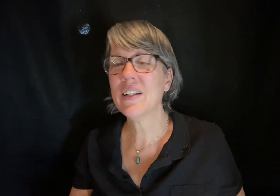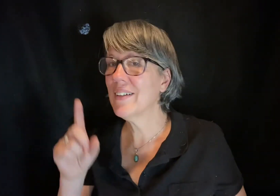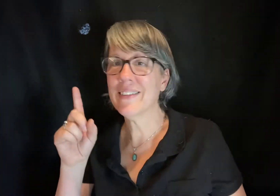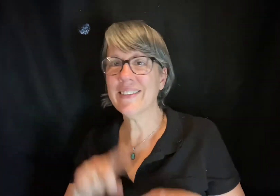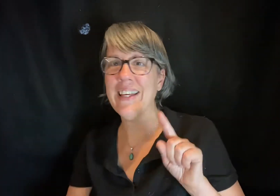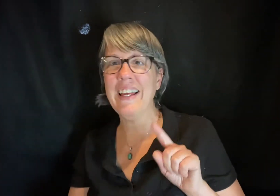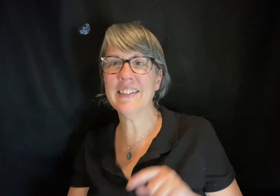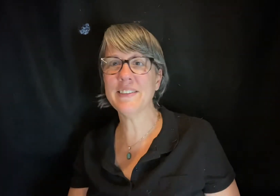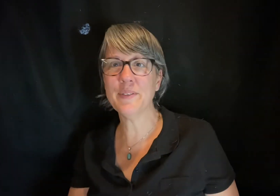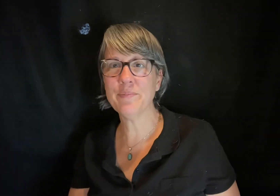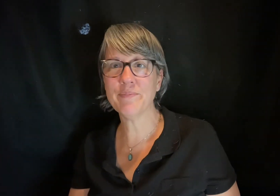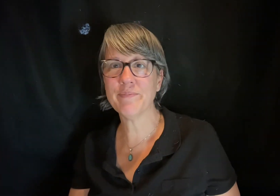Can't.